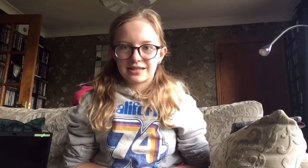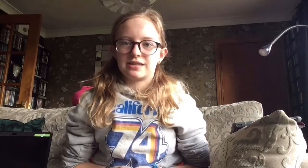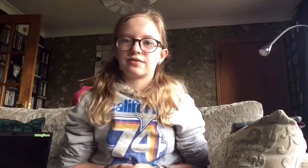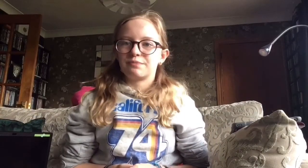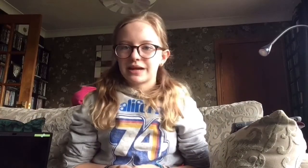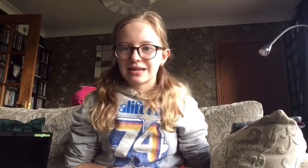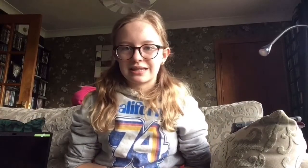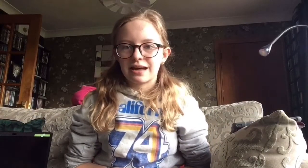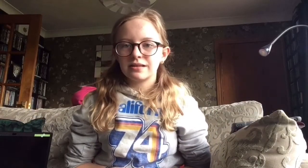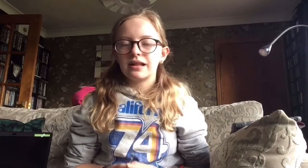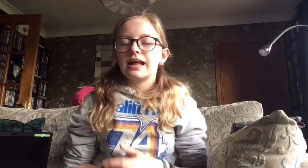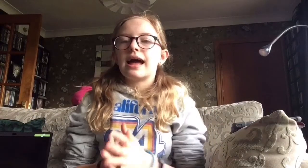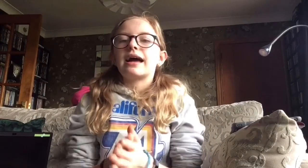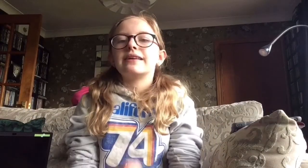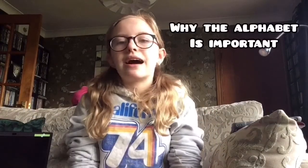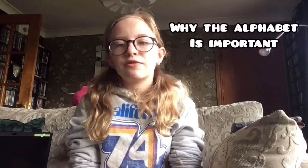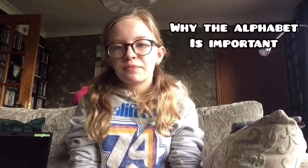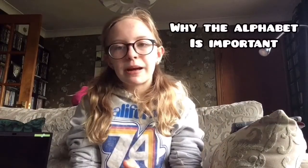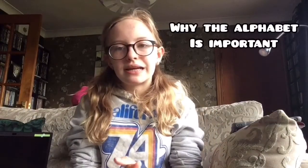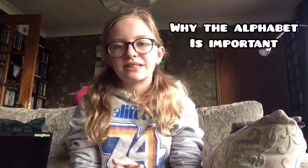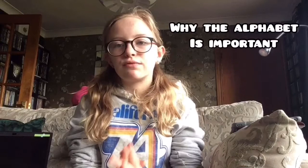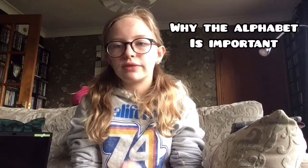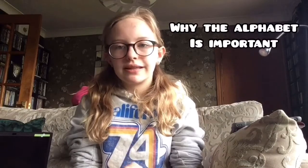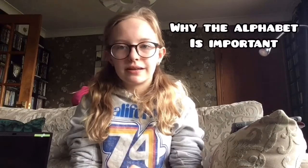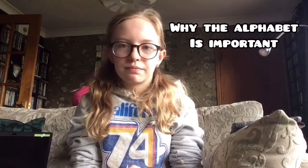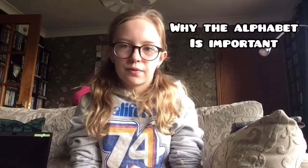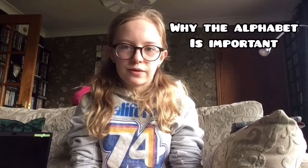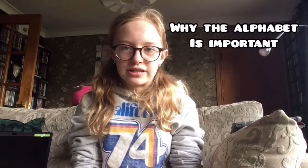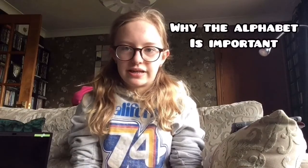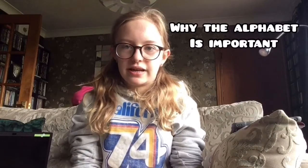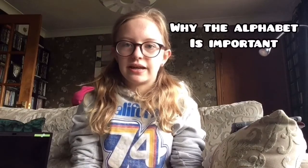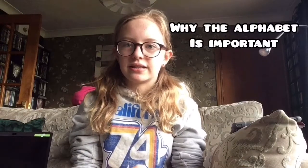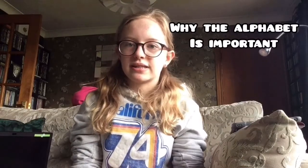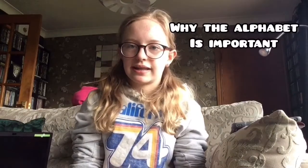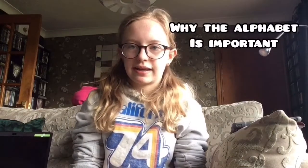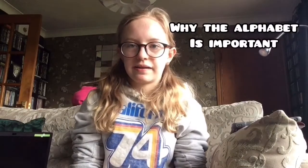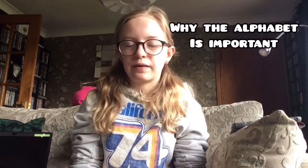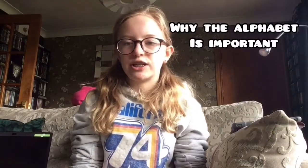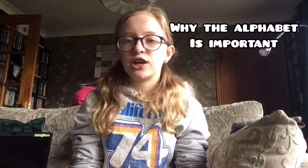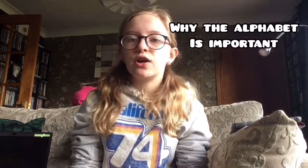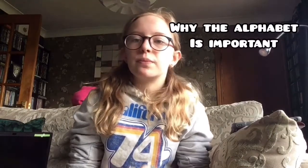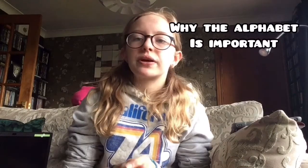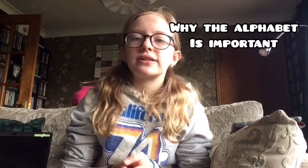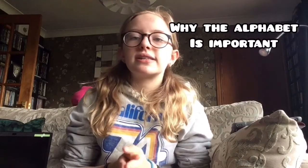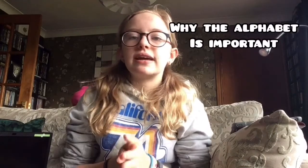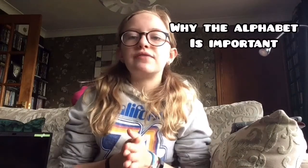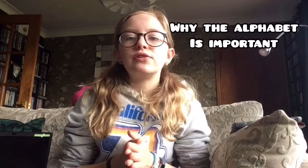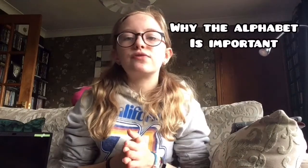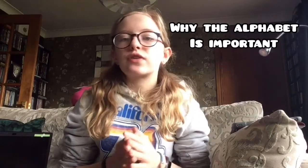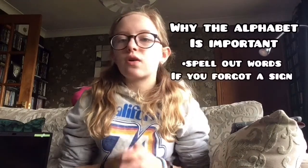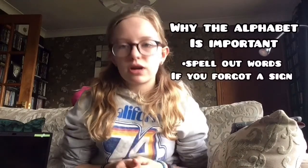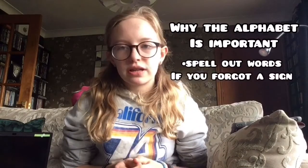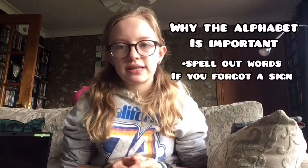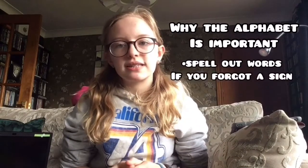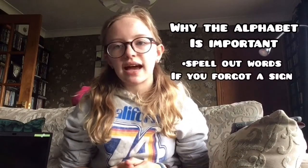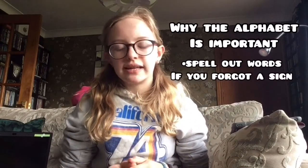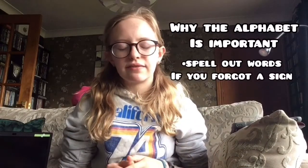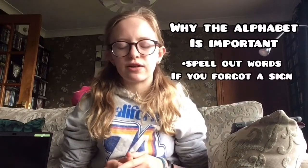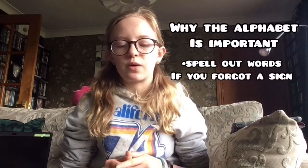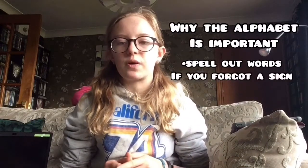of BSL, and the alphabet is really important in sign language, because if you've forgotten a sign for a word,